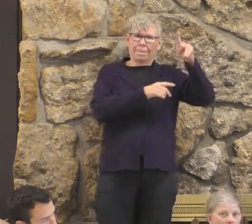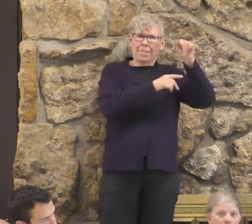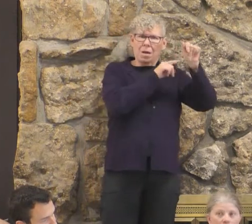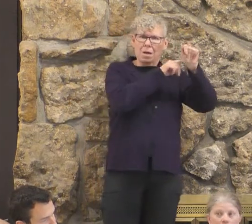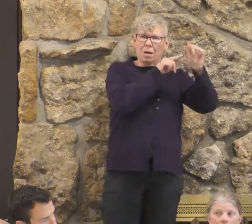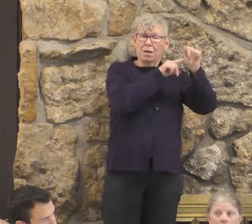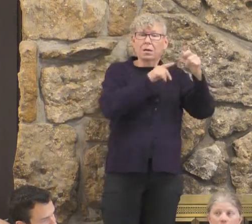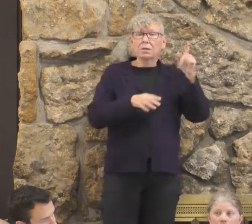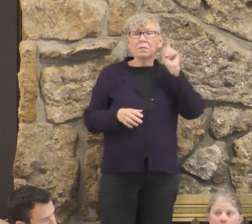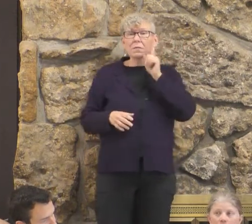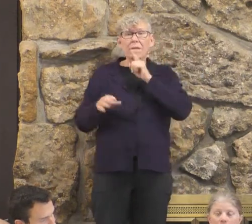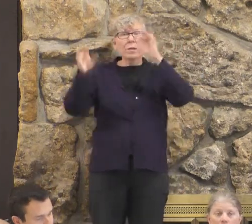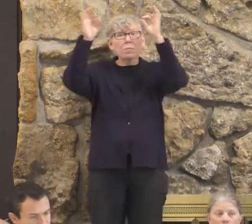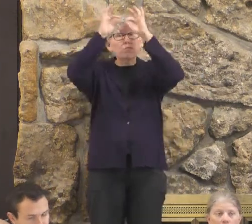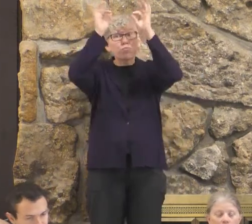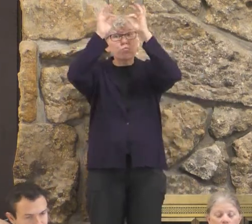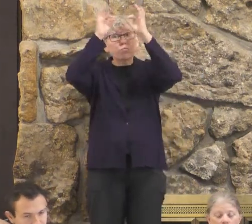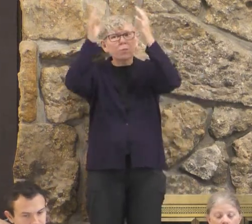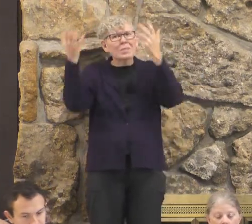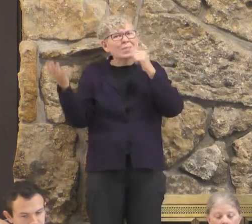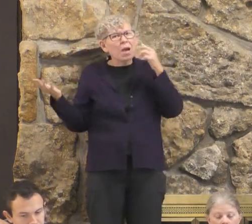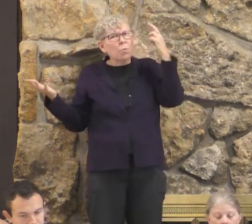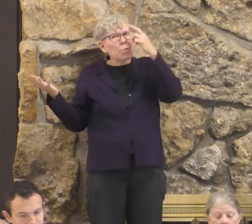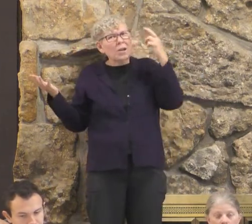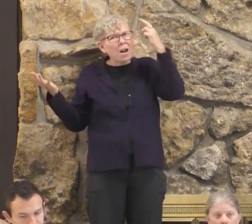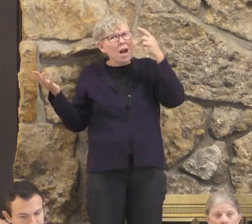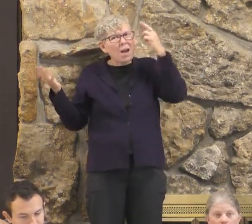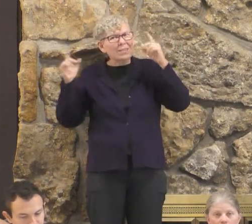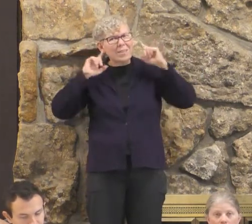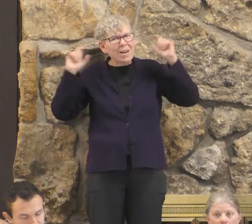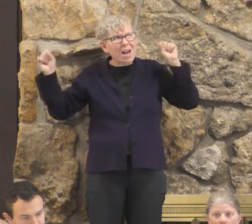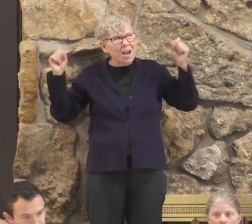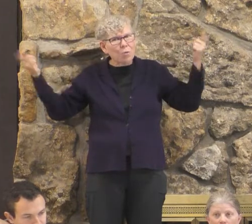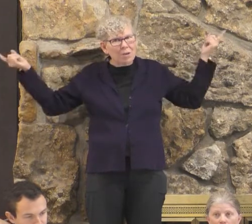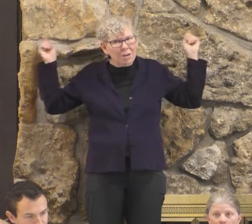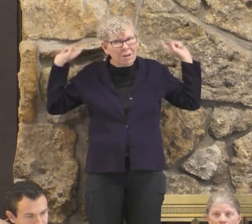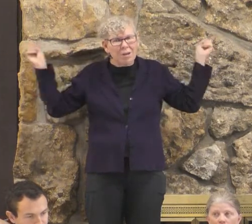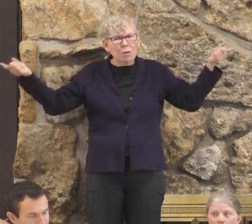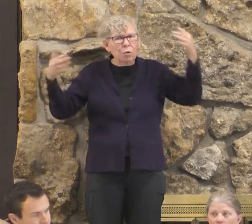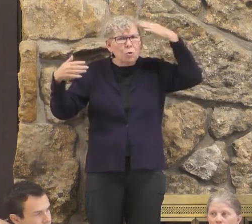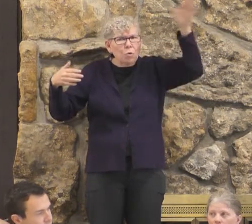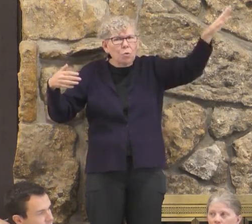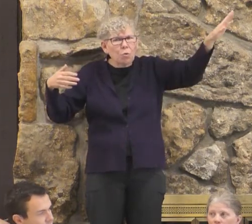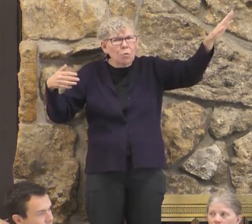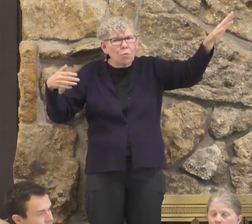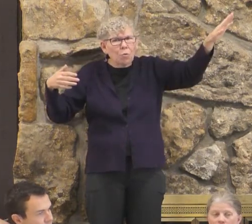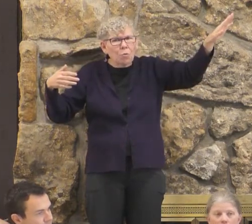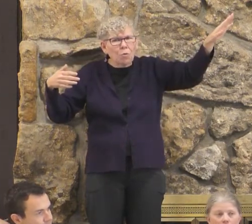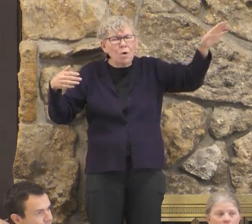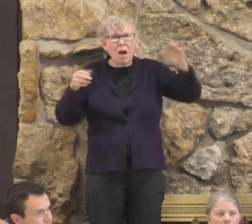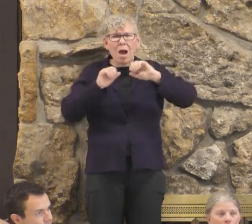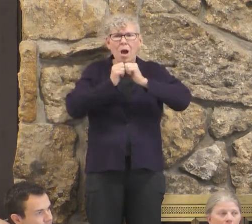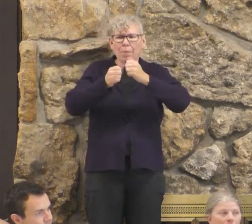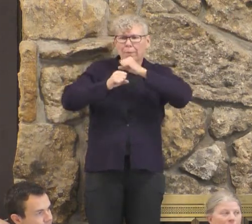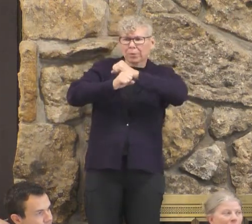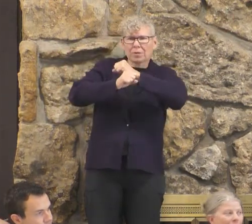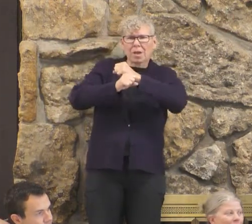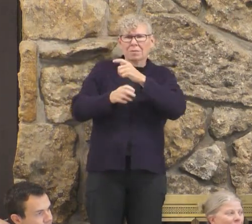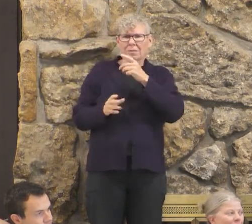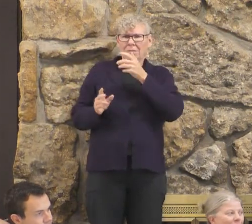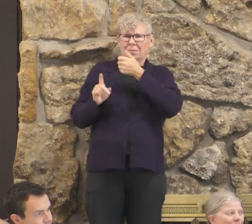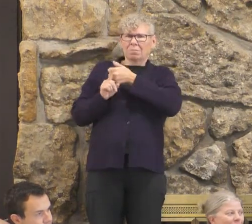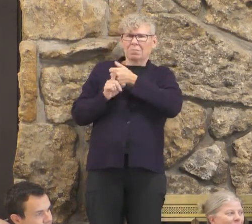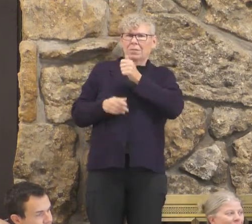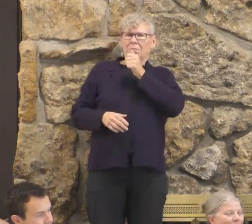not sure that this is all going on, so they have no idea how to protect themselves in that situation. So there's a lot of things with using VRI